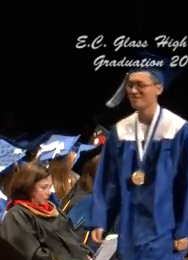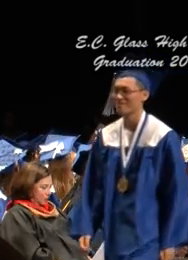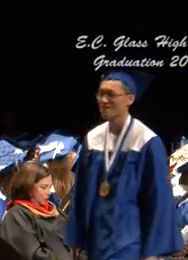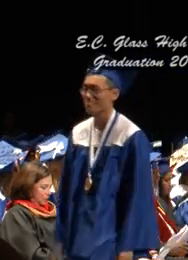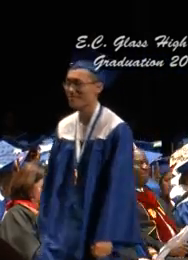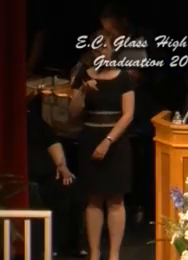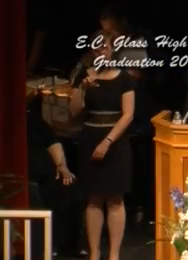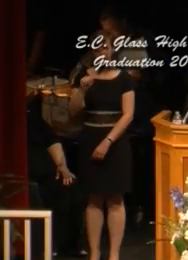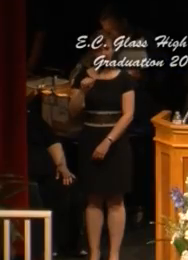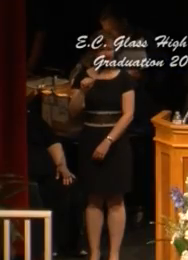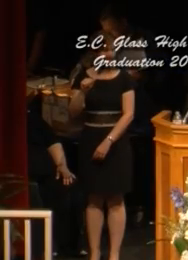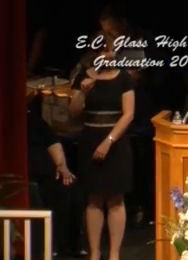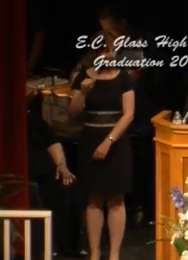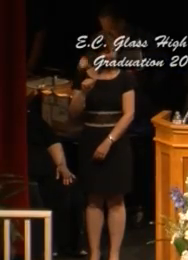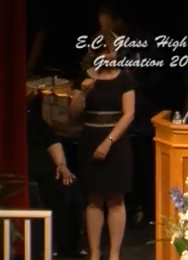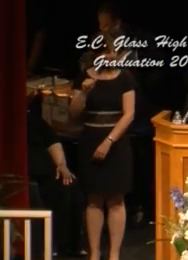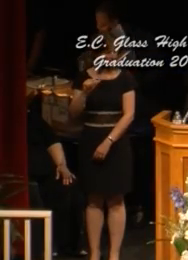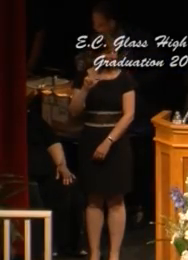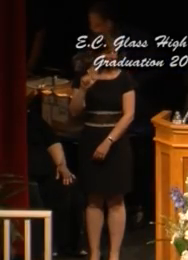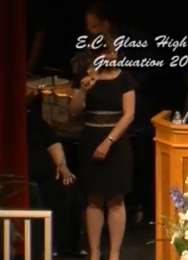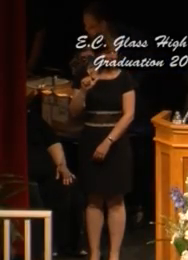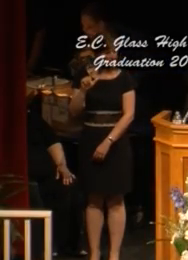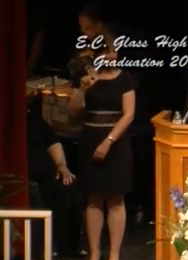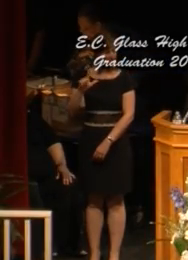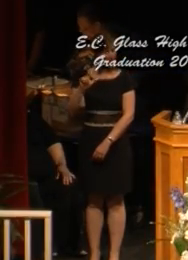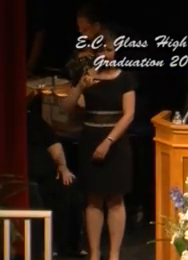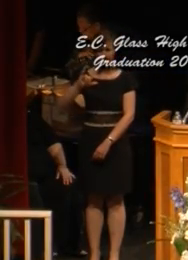Leticia Lashieta Lipscomb.